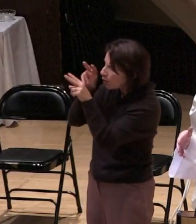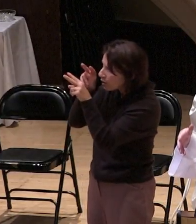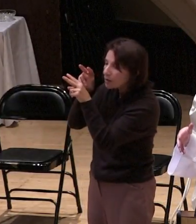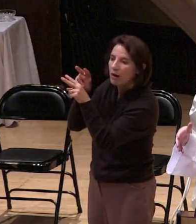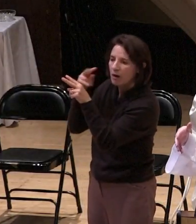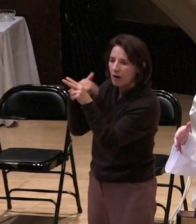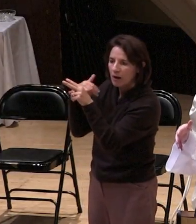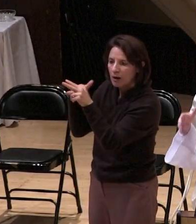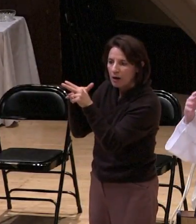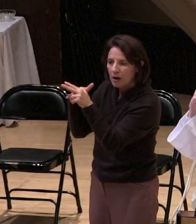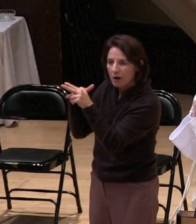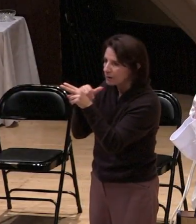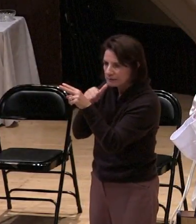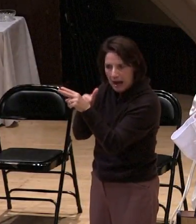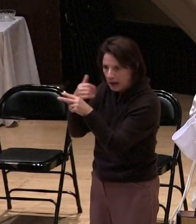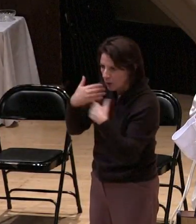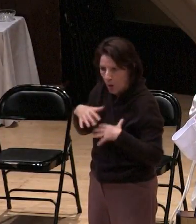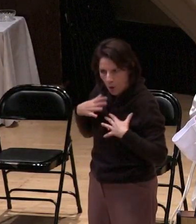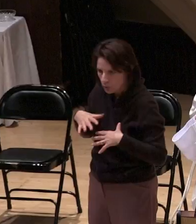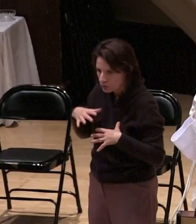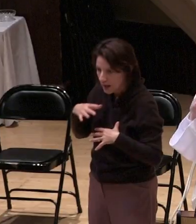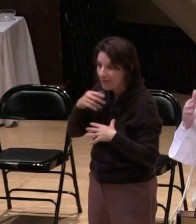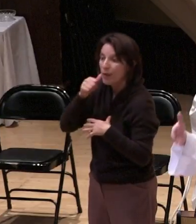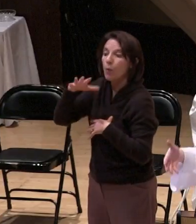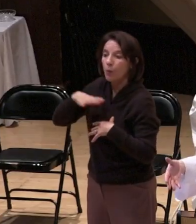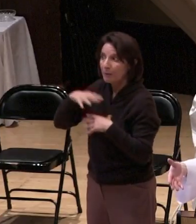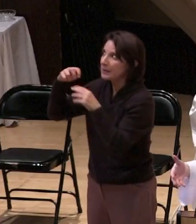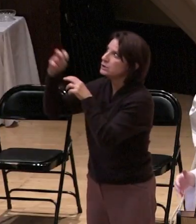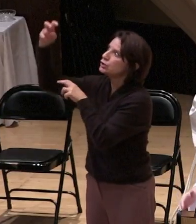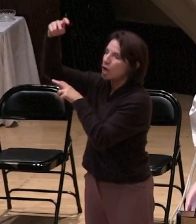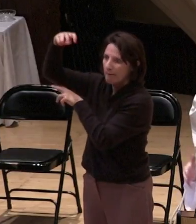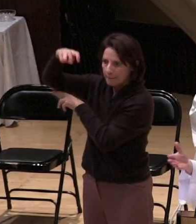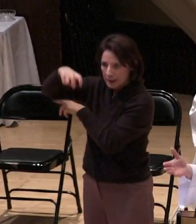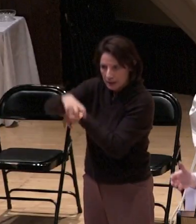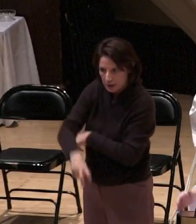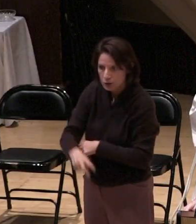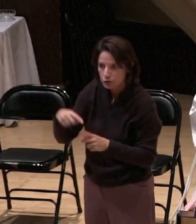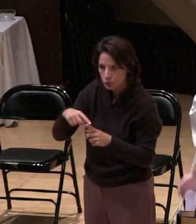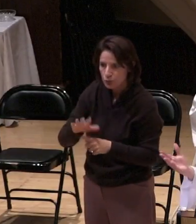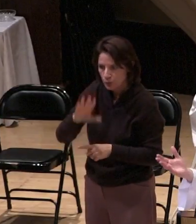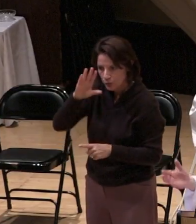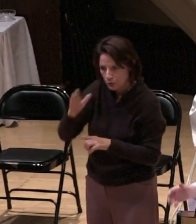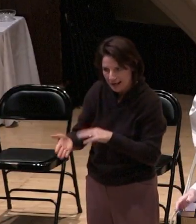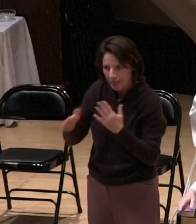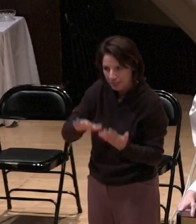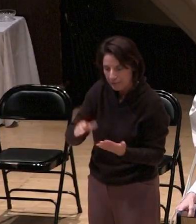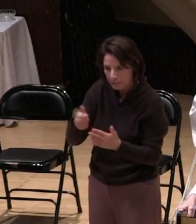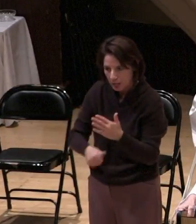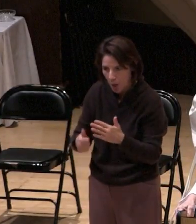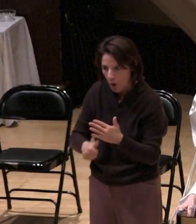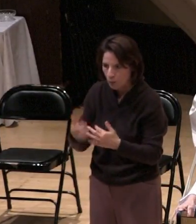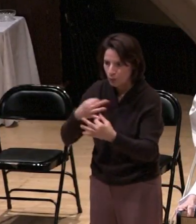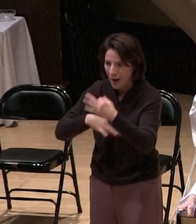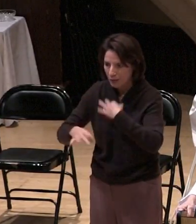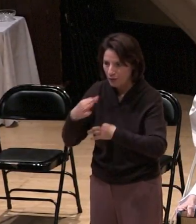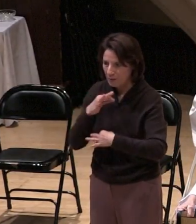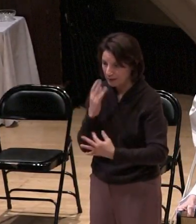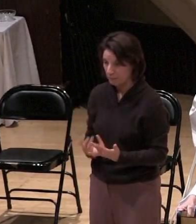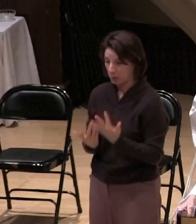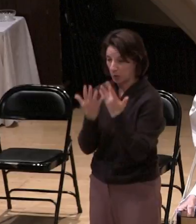realized that they were women jumping from the fire to their death below rather than being burned